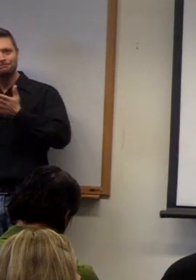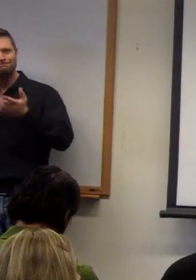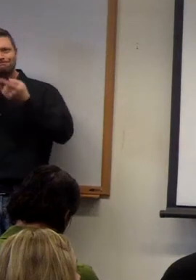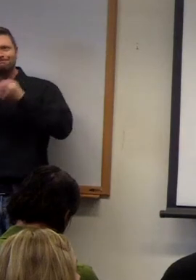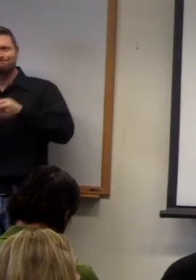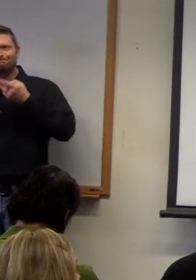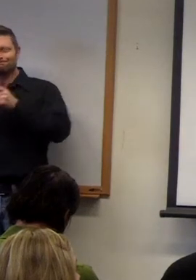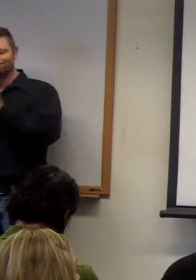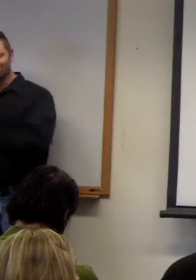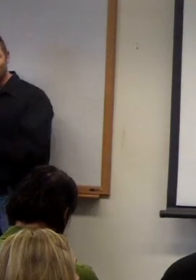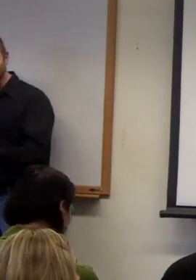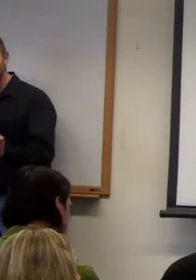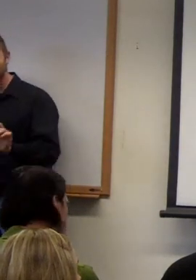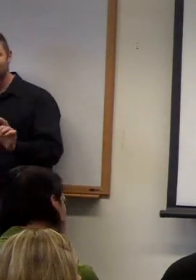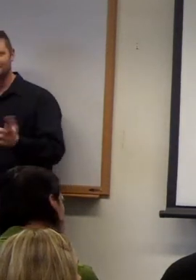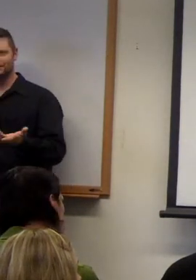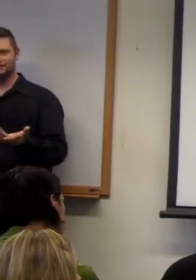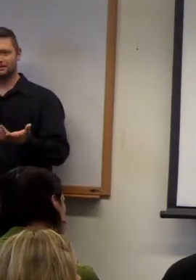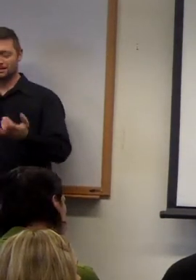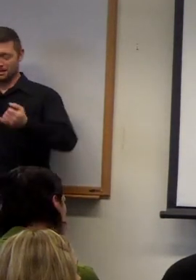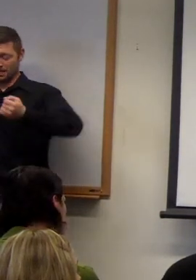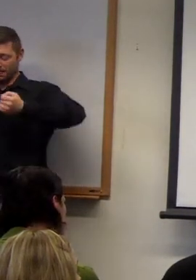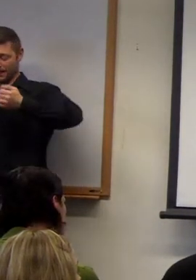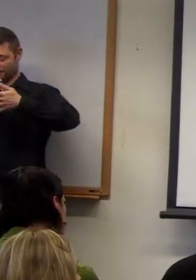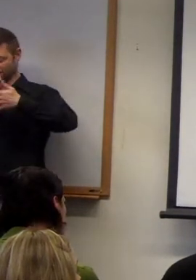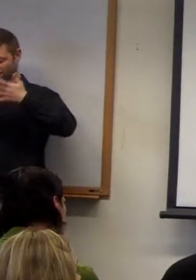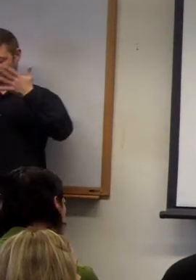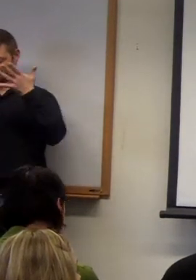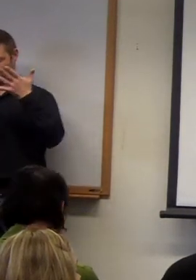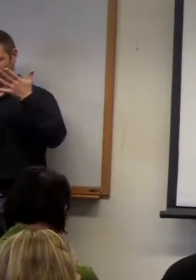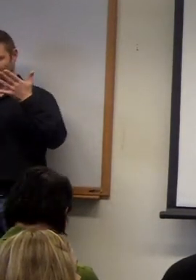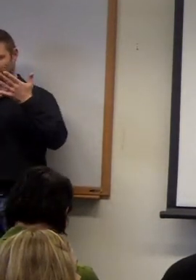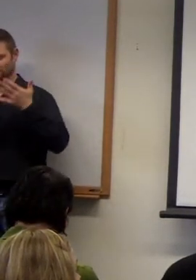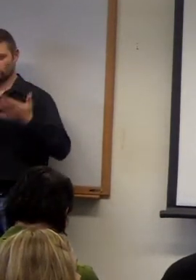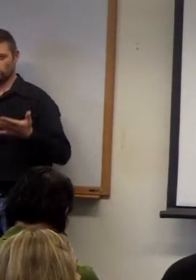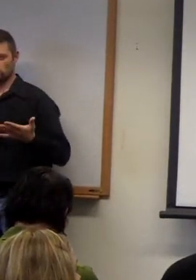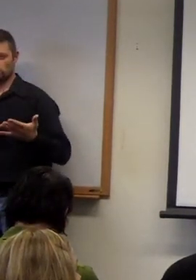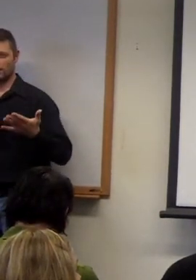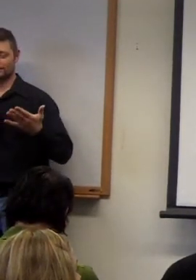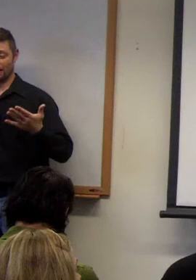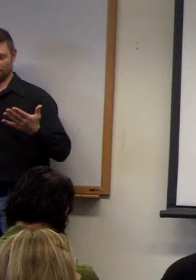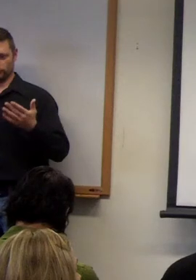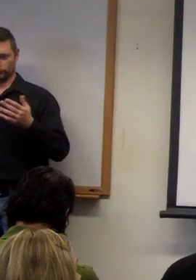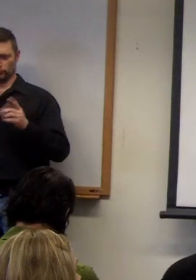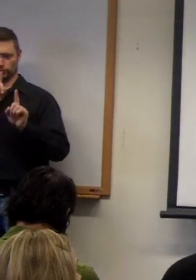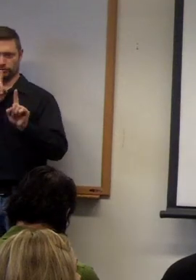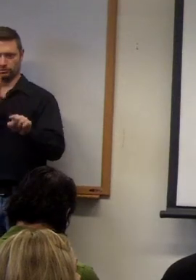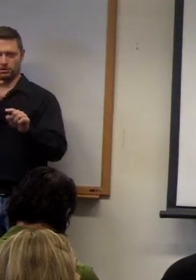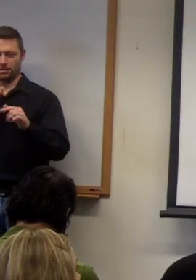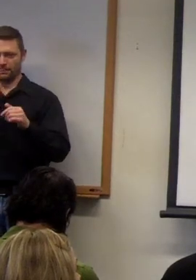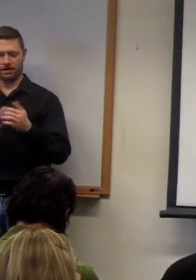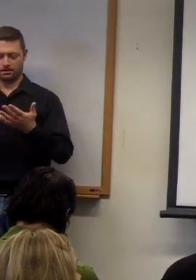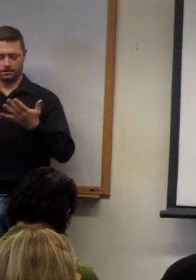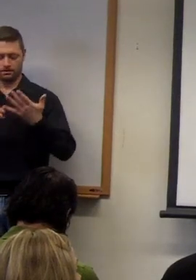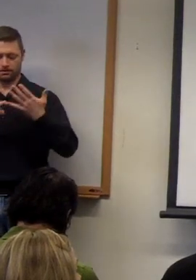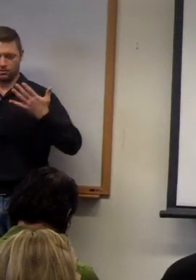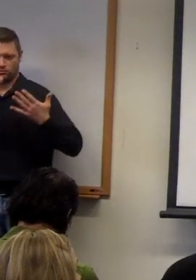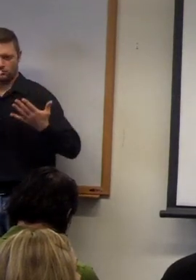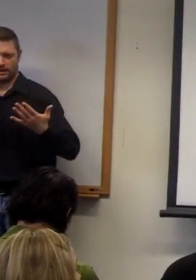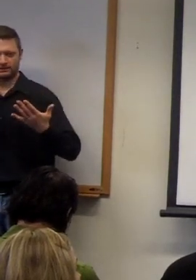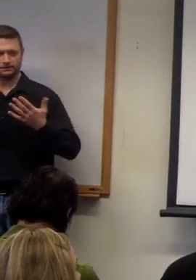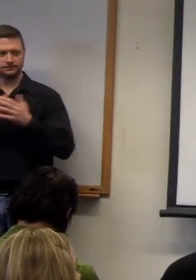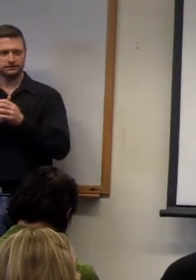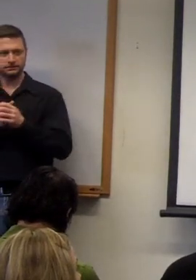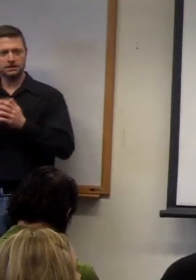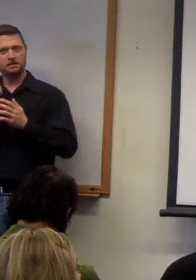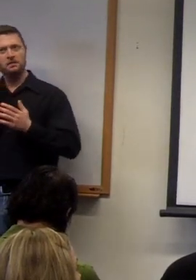have been, and race was the last thing on my mind. And race wasn't something that I was even going to talk about. I wasn't even going to mention it. But I went through every